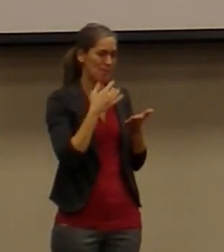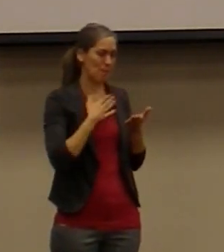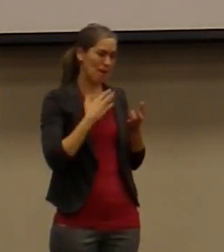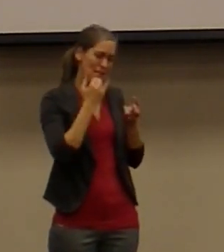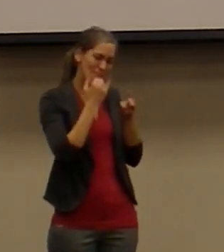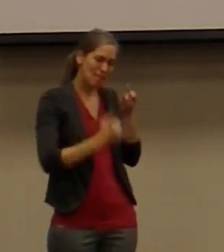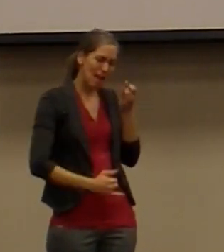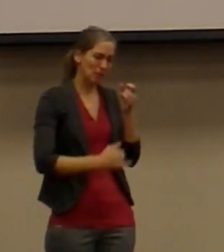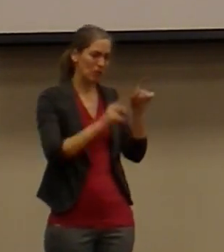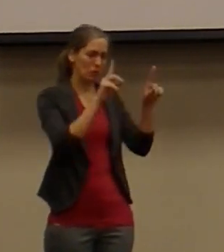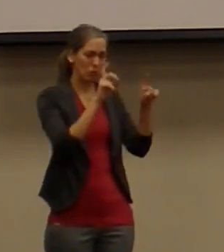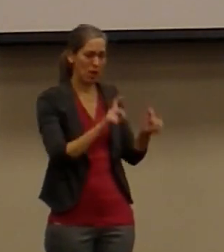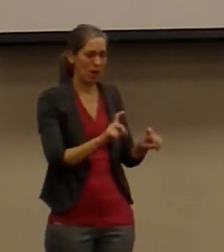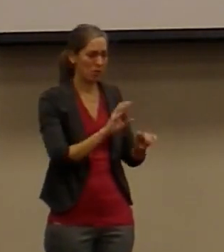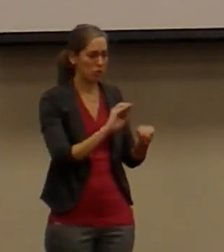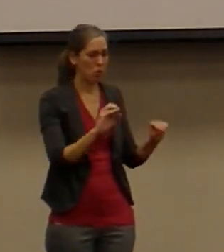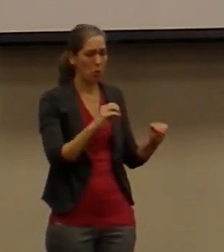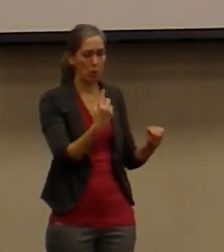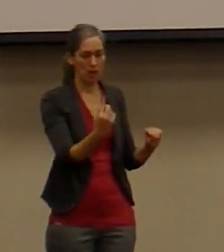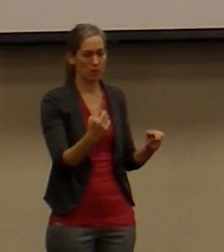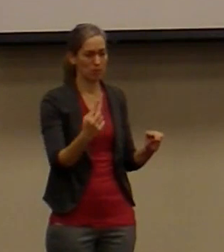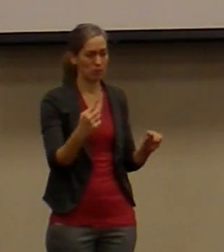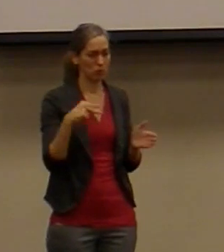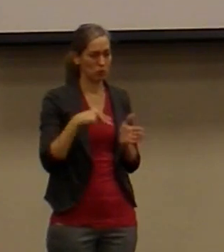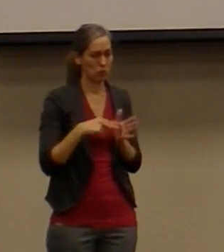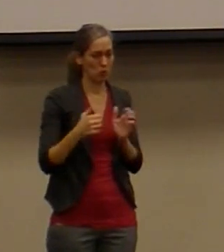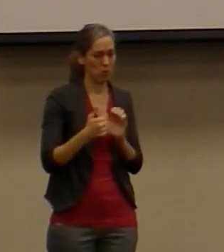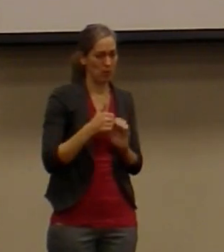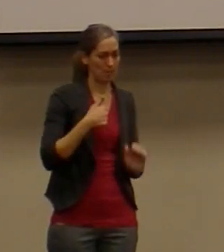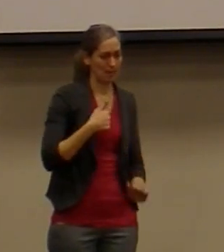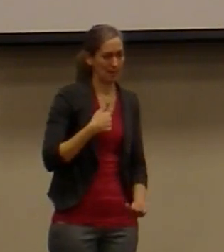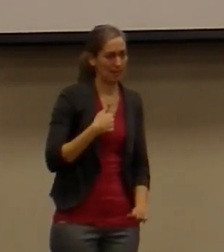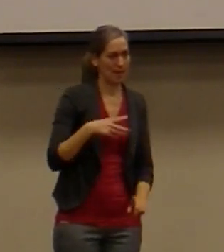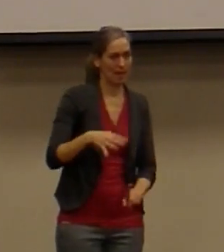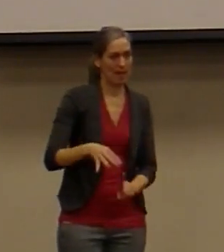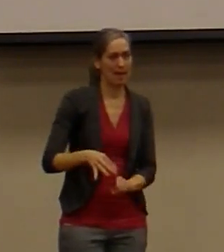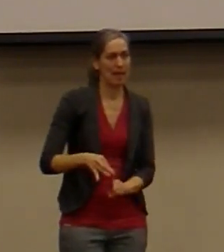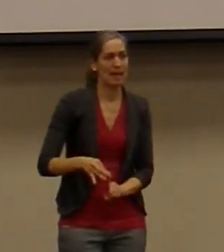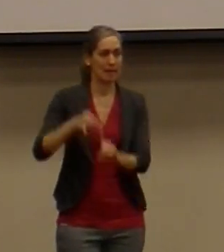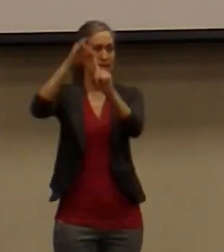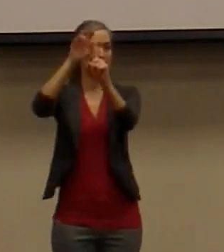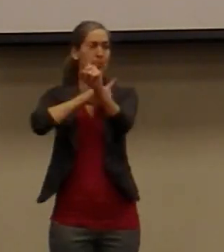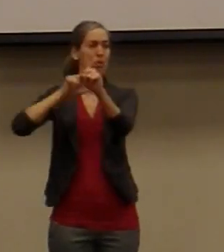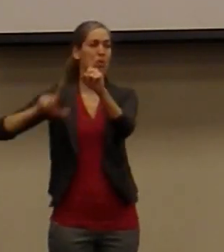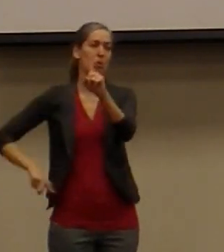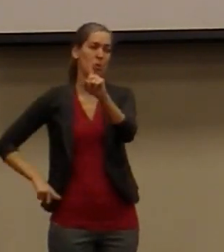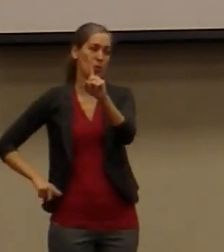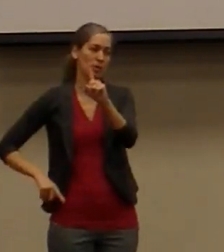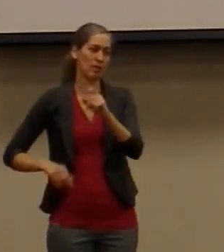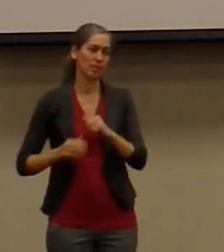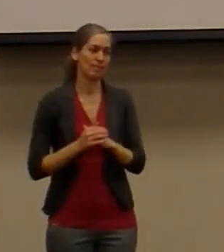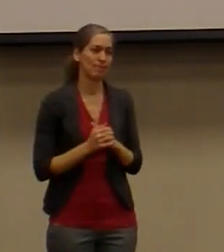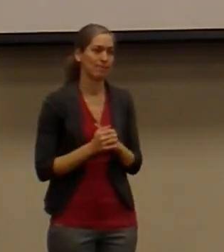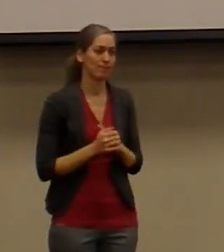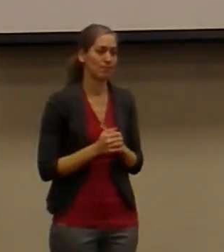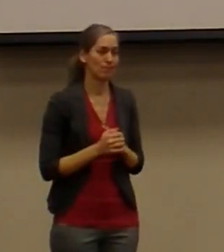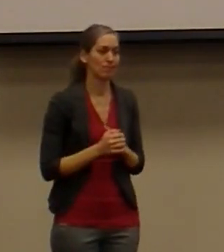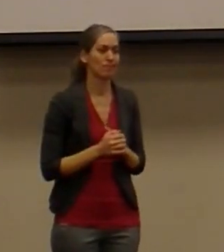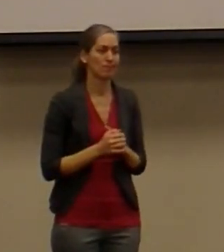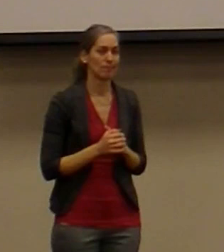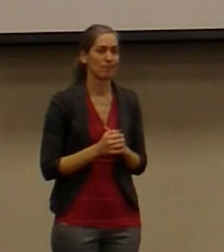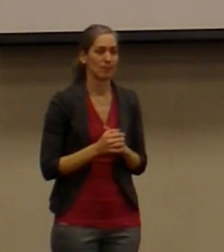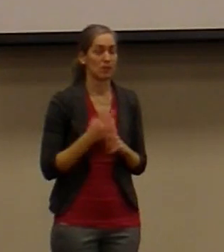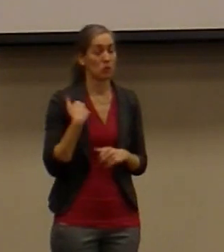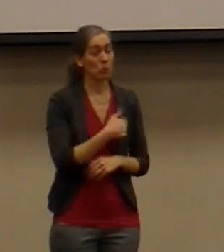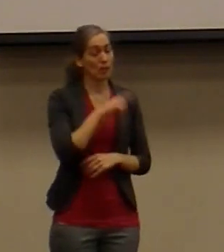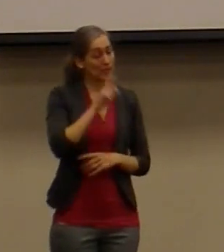last trial, no one stood with me, but the Lord stood there with me. We need to know